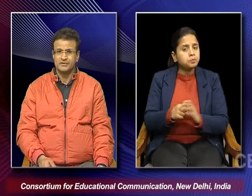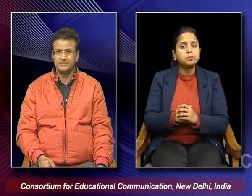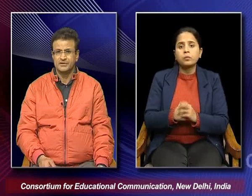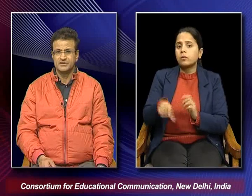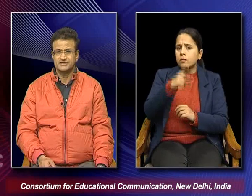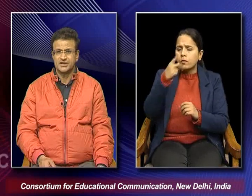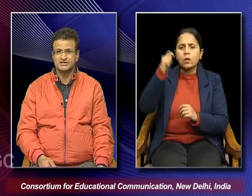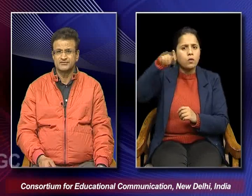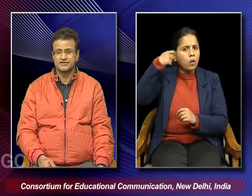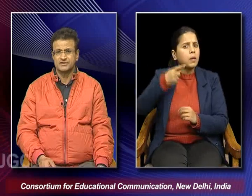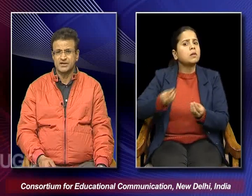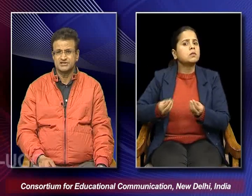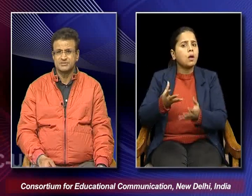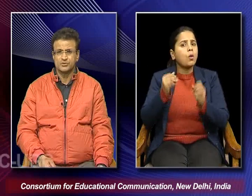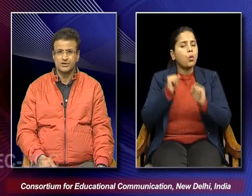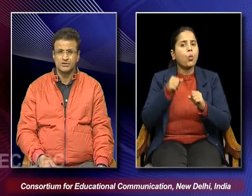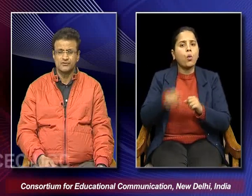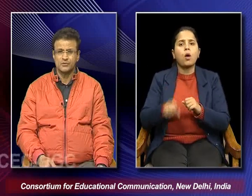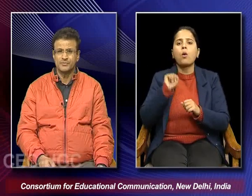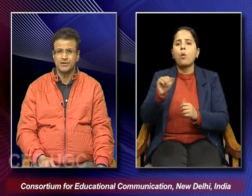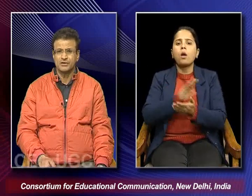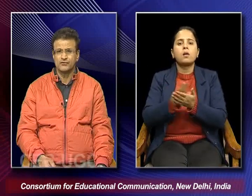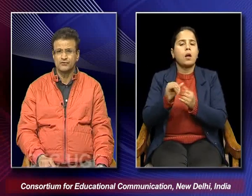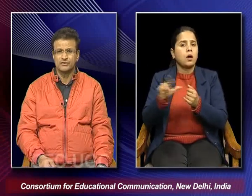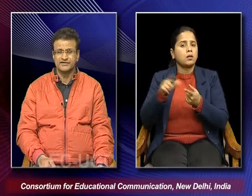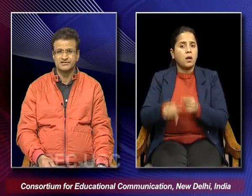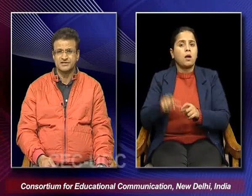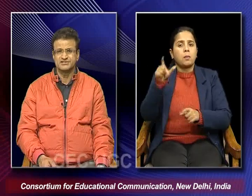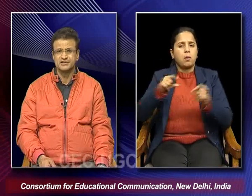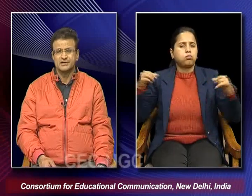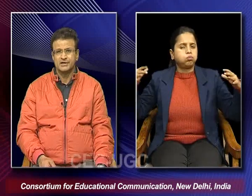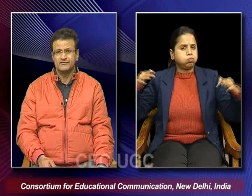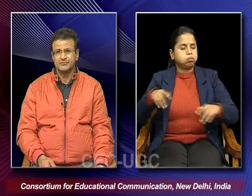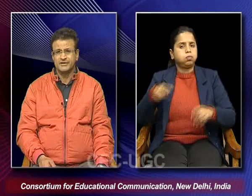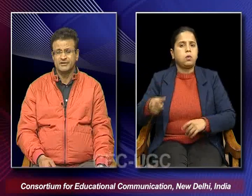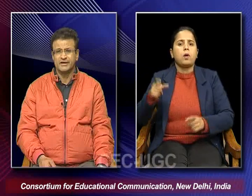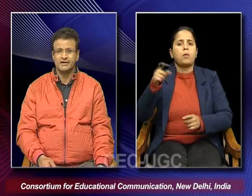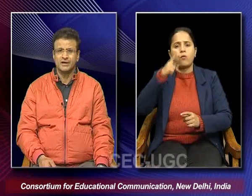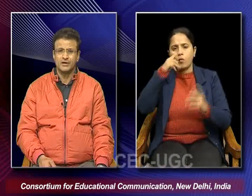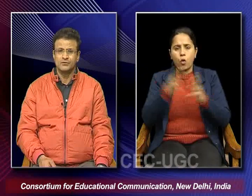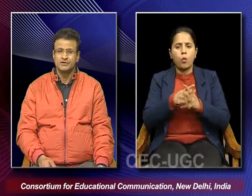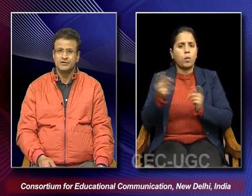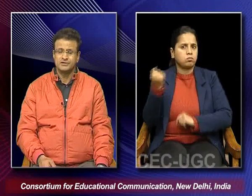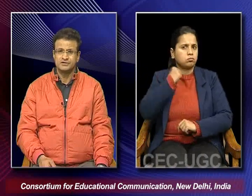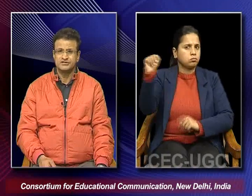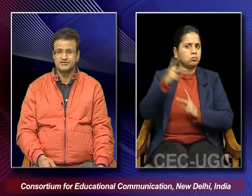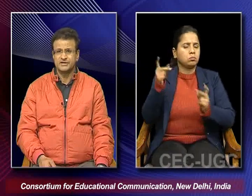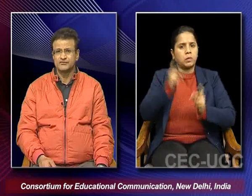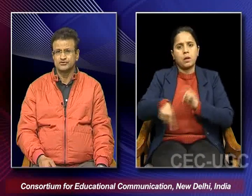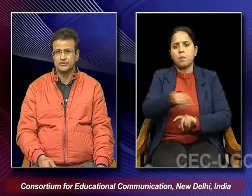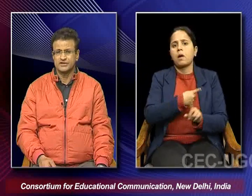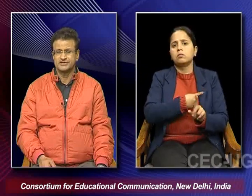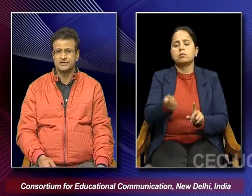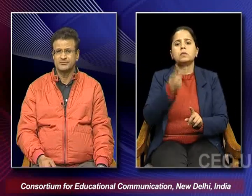the film starts with the ghastly portrayal of a mob killing of two defenseless women, and how this thing